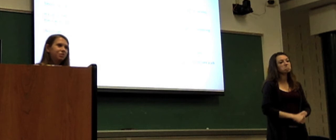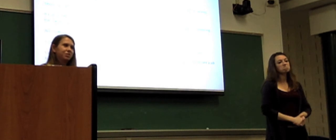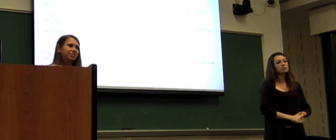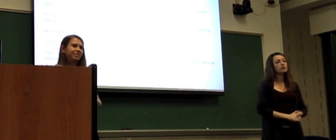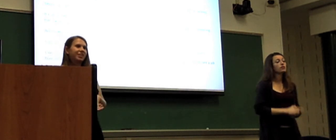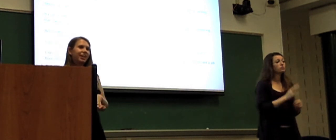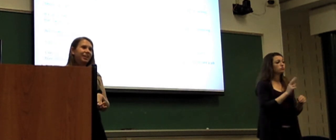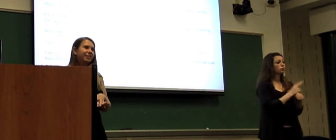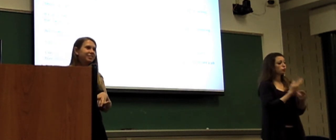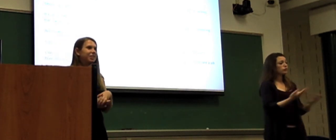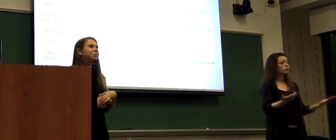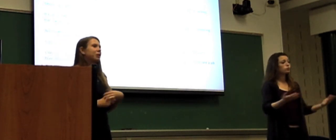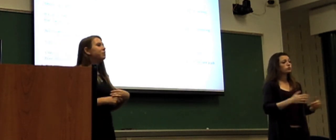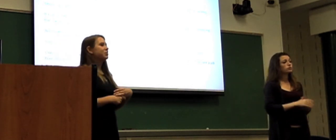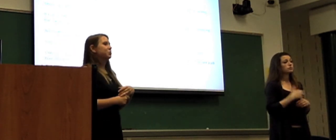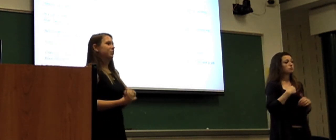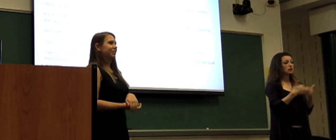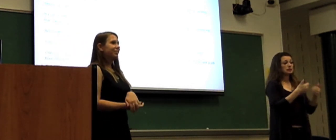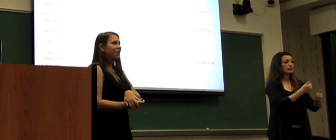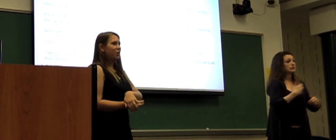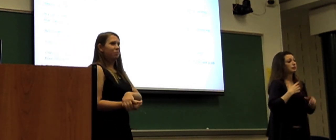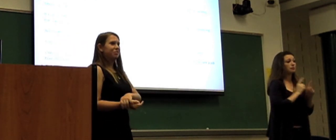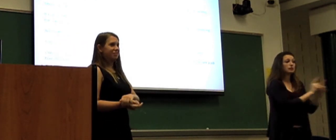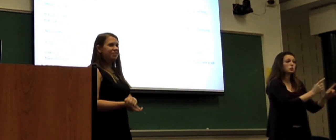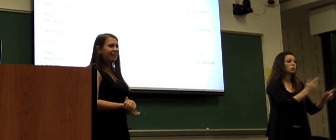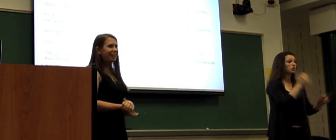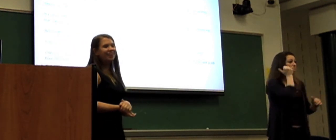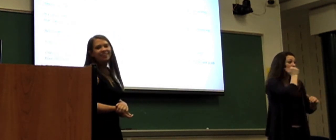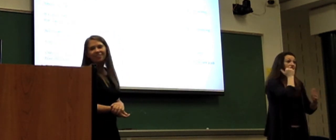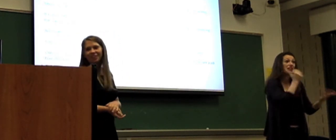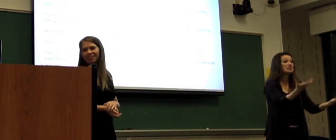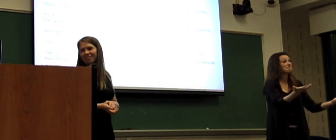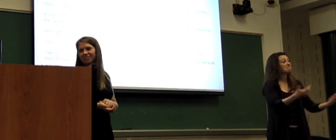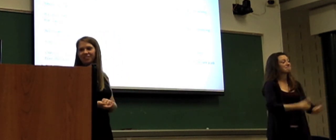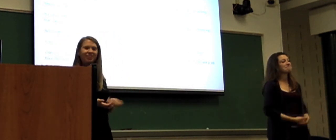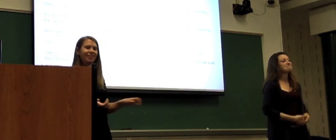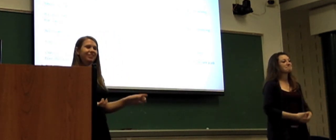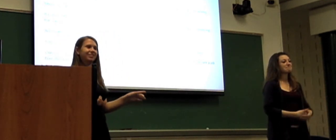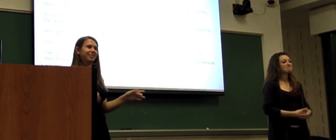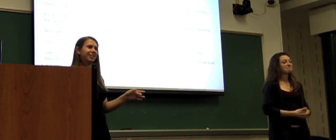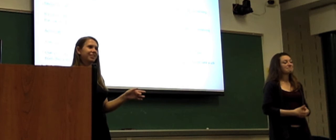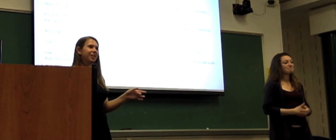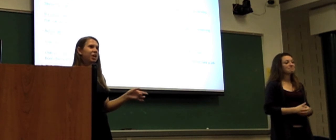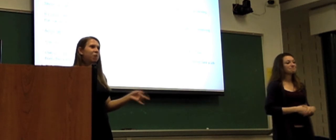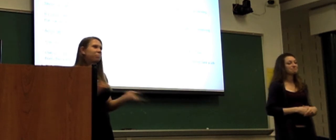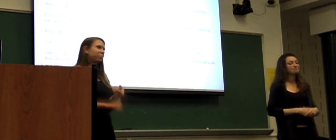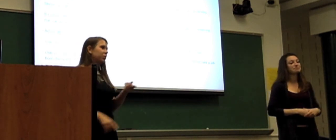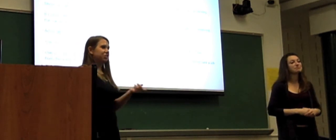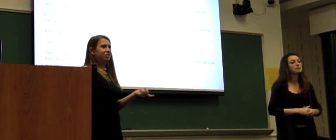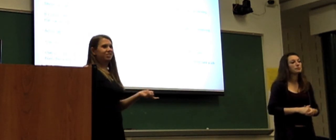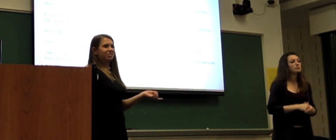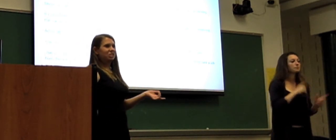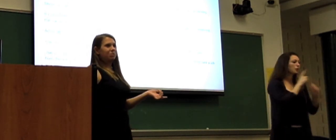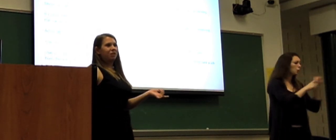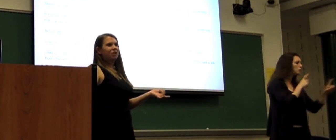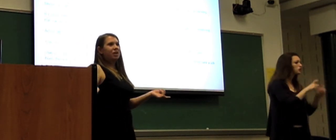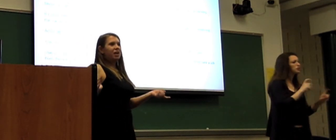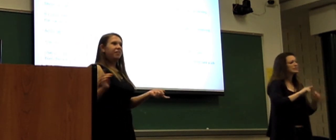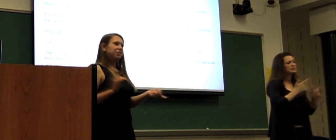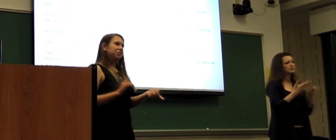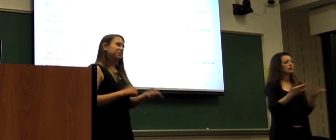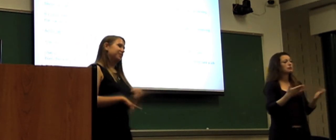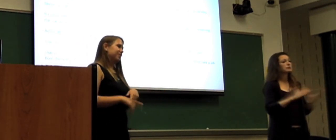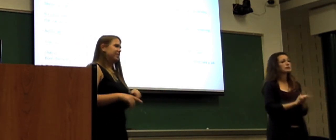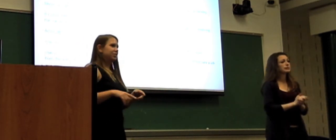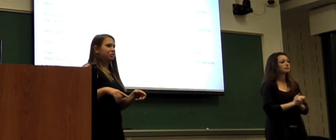Use your resources. I text my mentor almost every day with different things and questions about